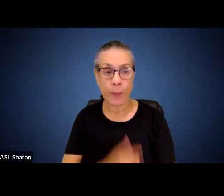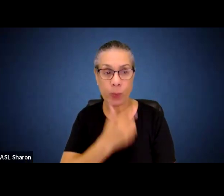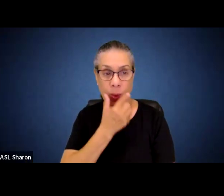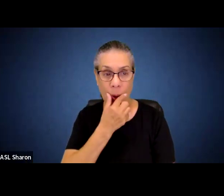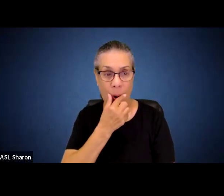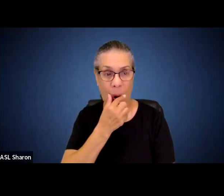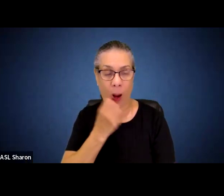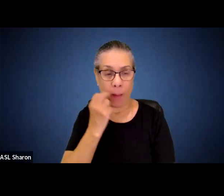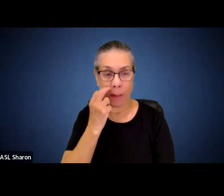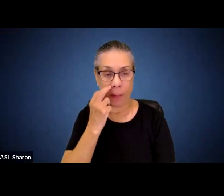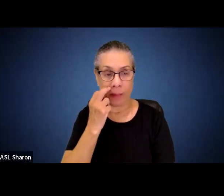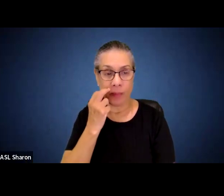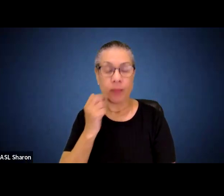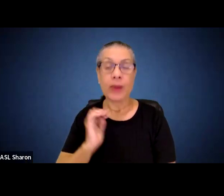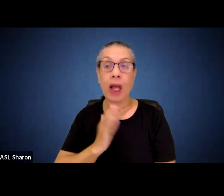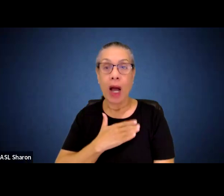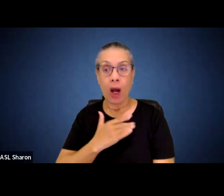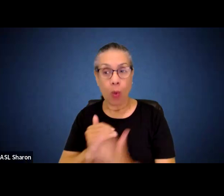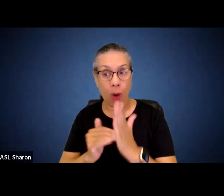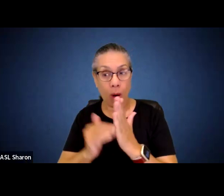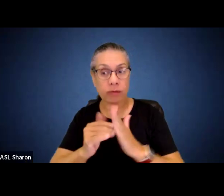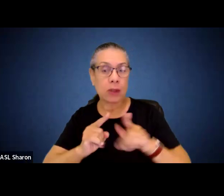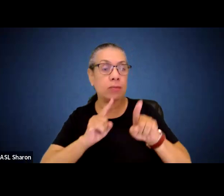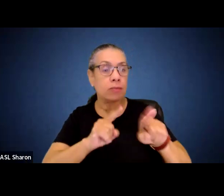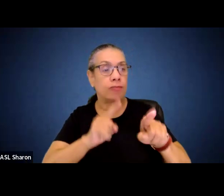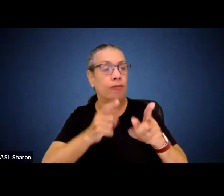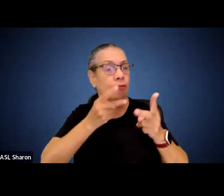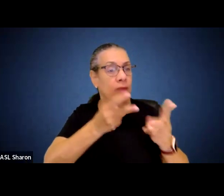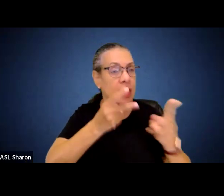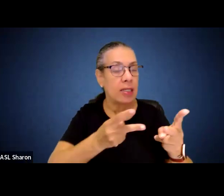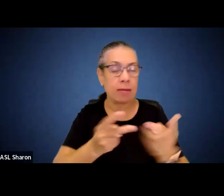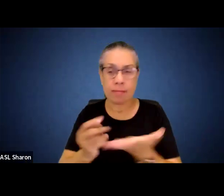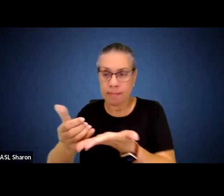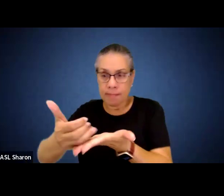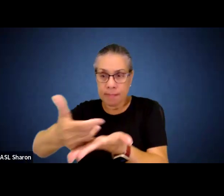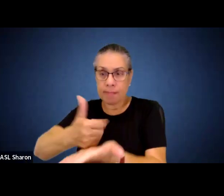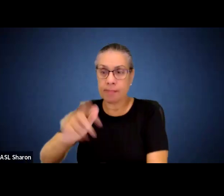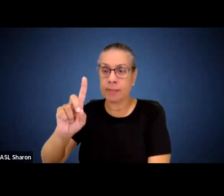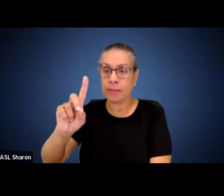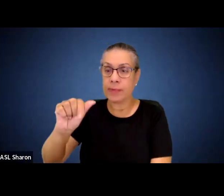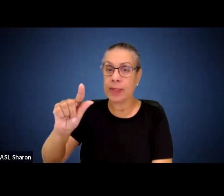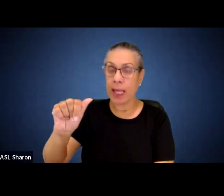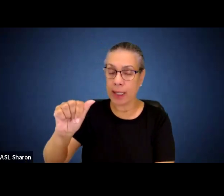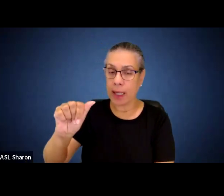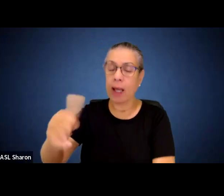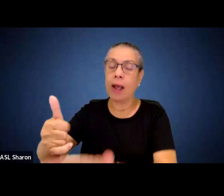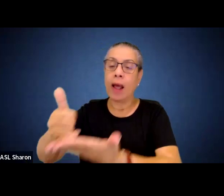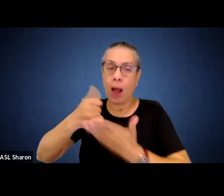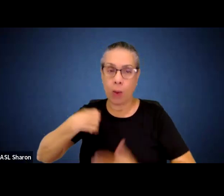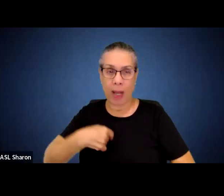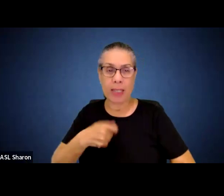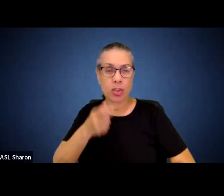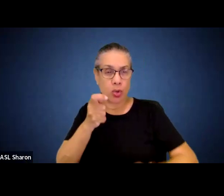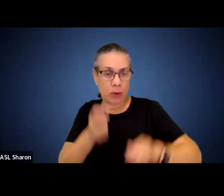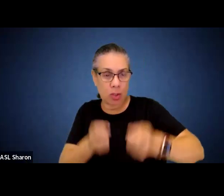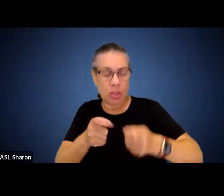Our frequent and ongoing school visits and the data that we collect and review help us to make adjustments